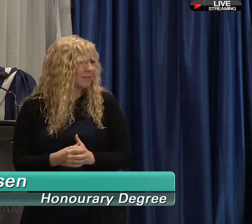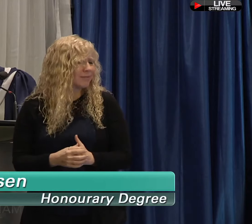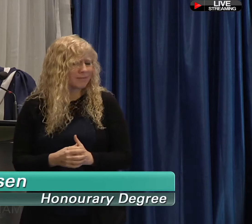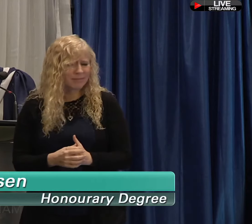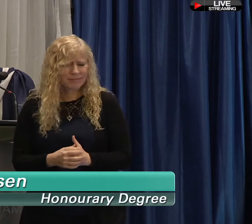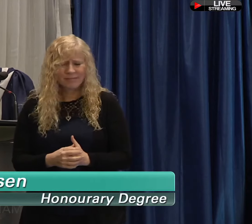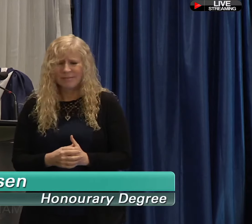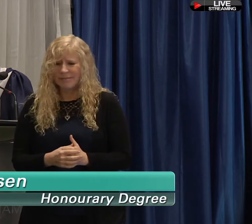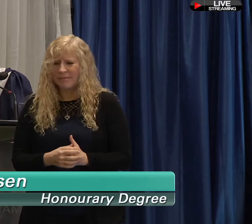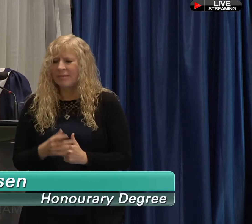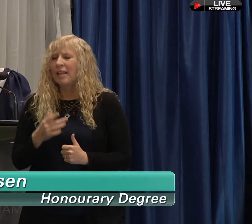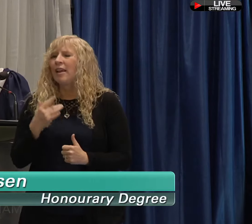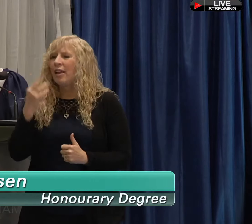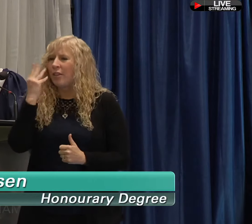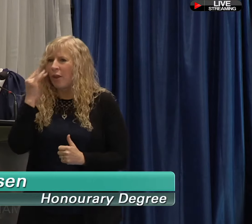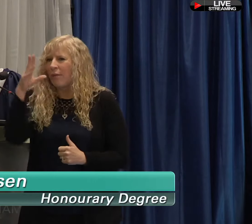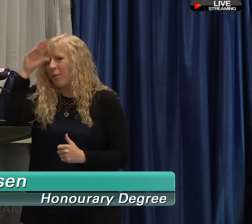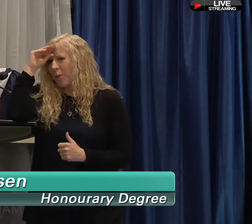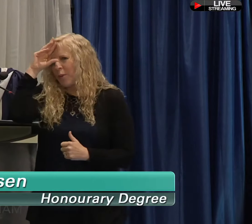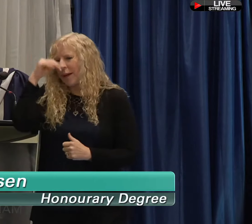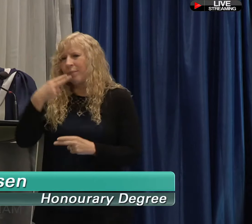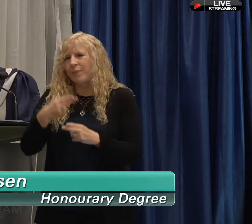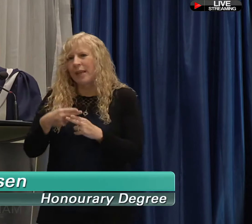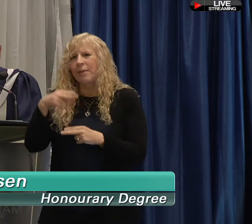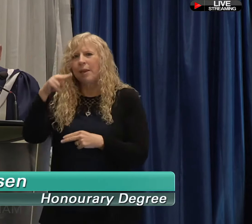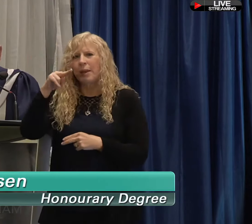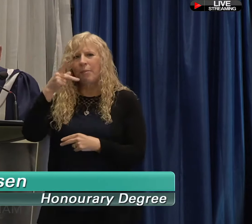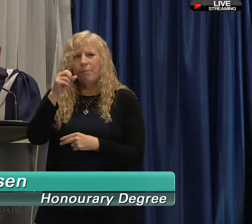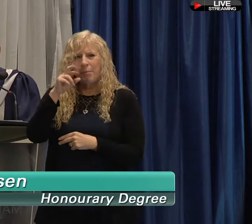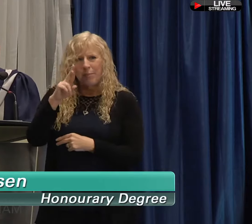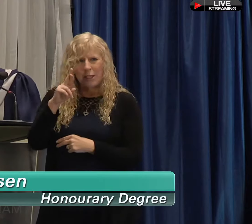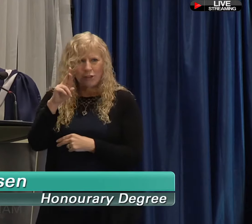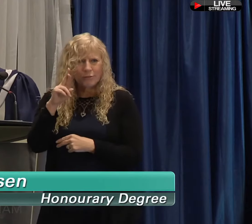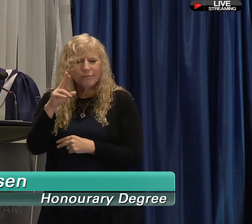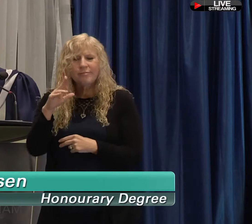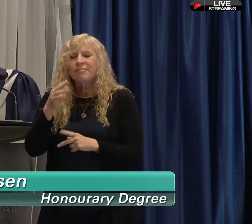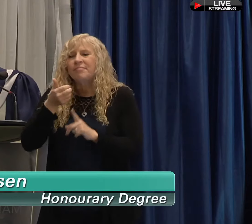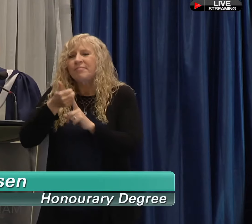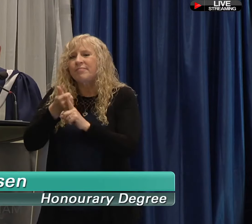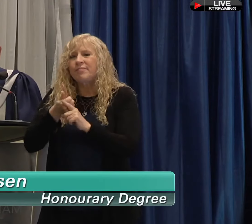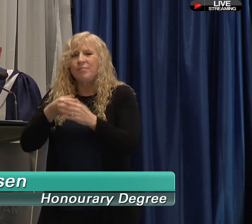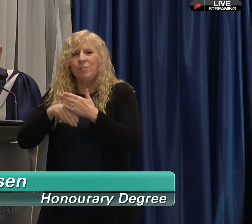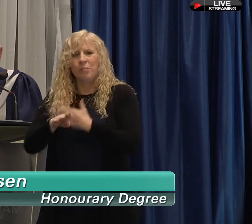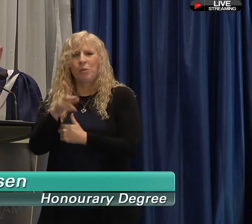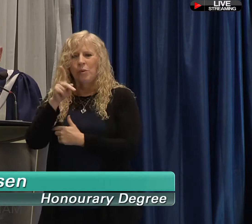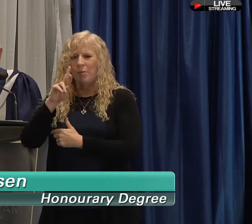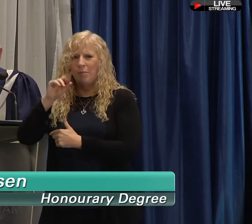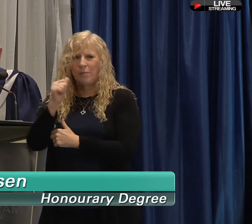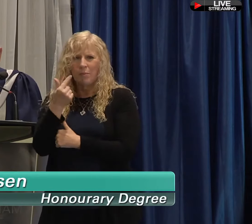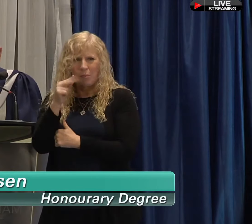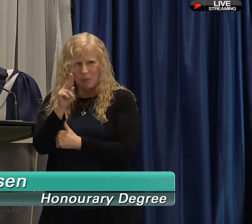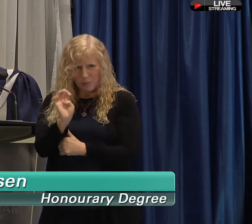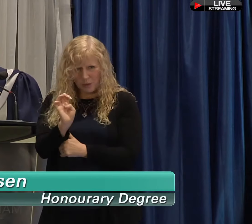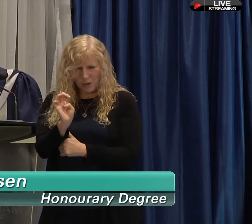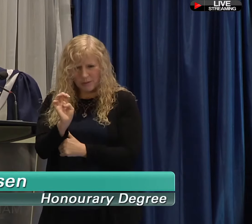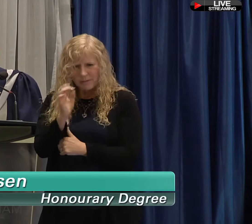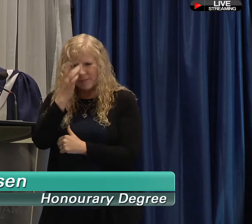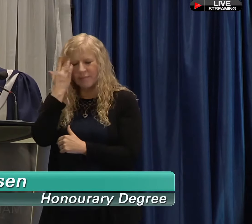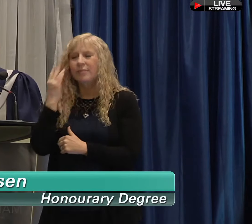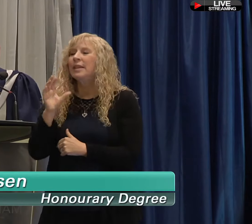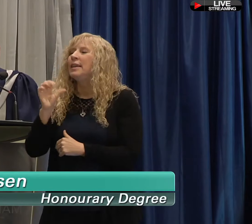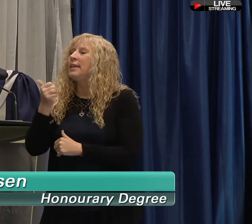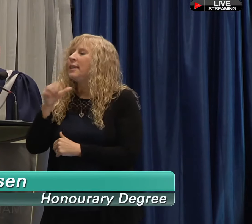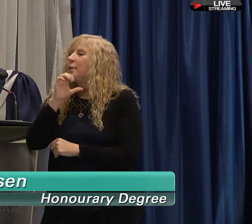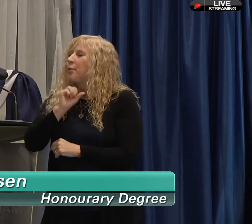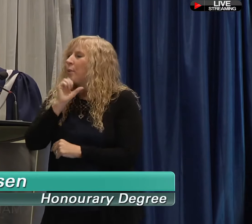I thought of a boy named Peter Ginz, who was born in Prague. At 10 years